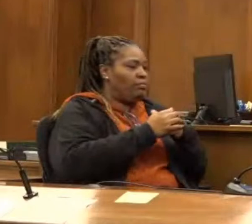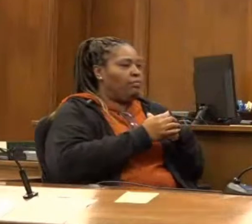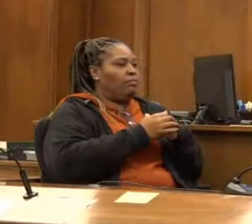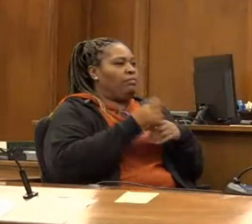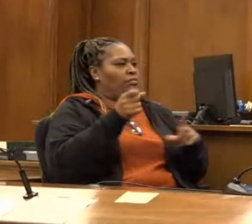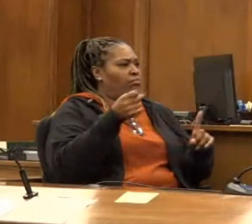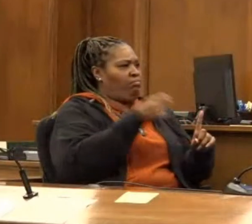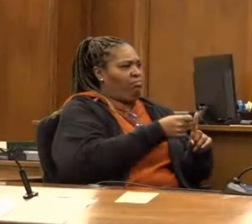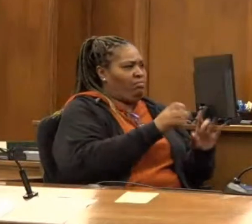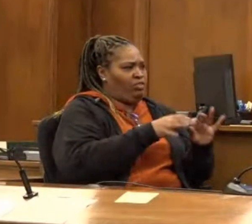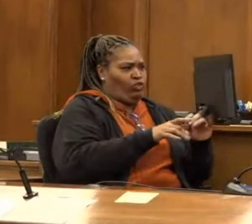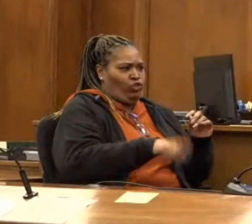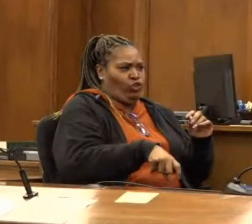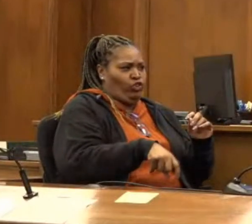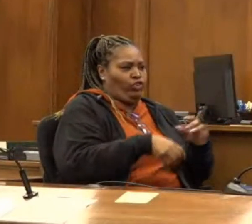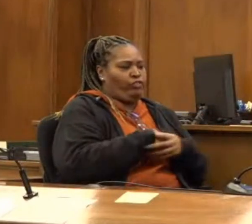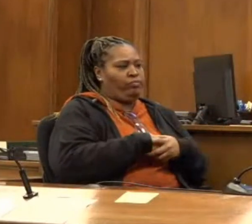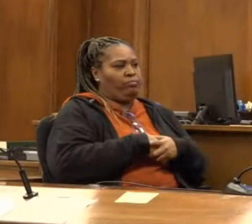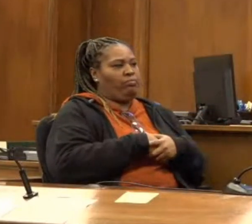Yes.